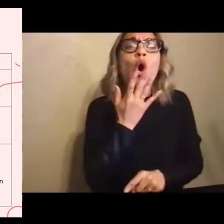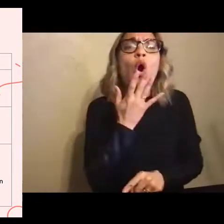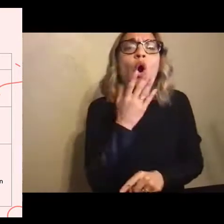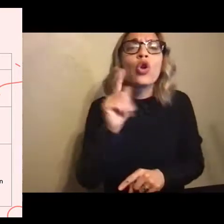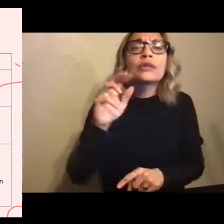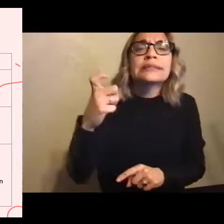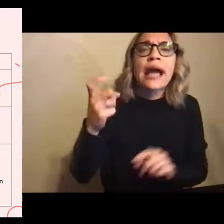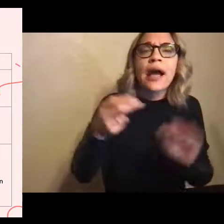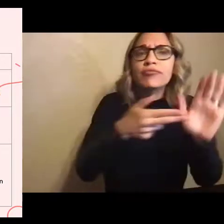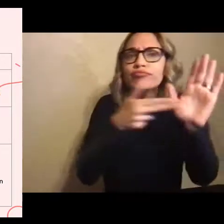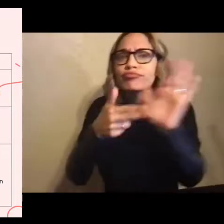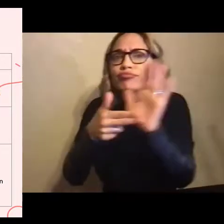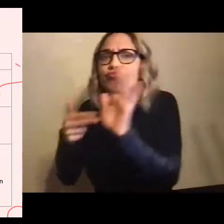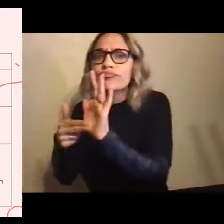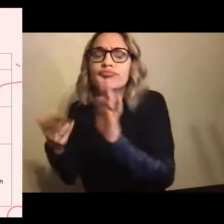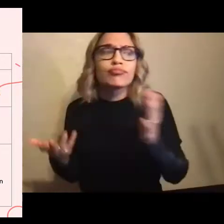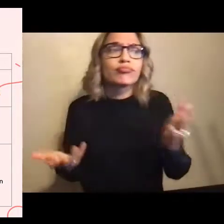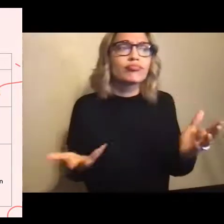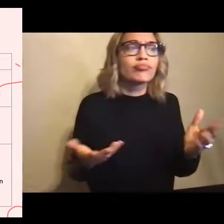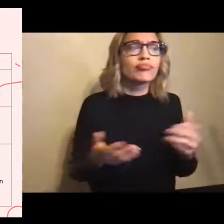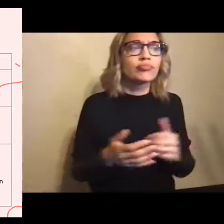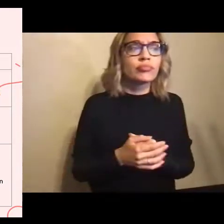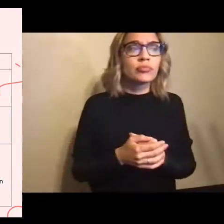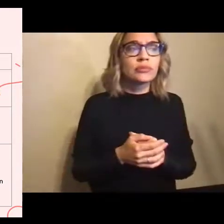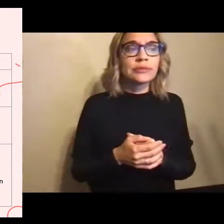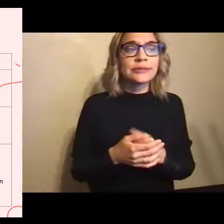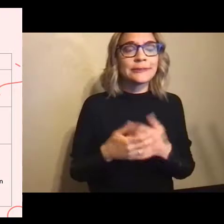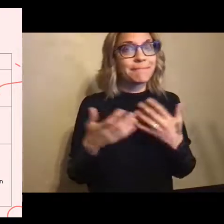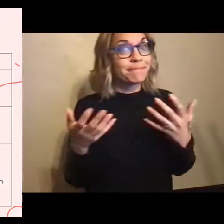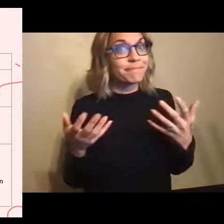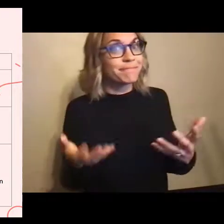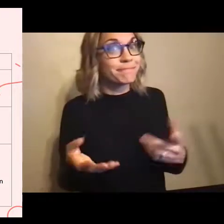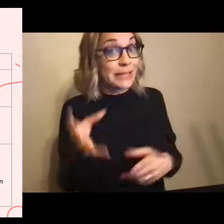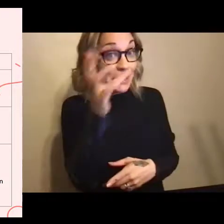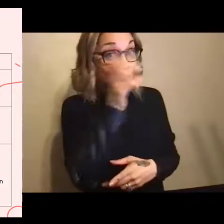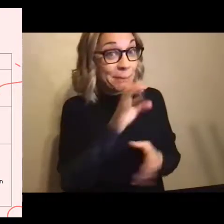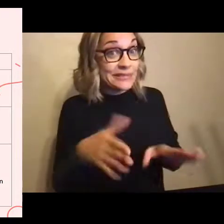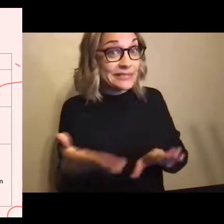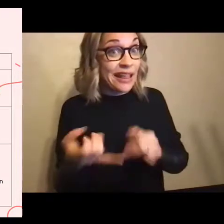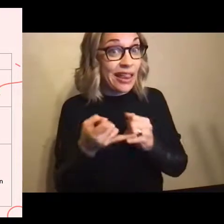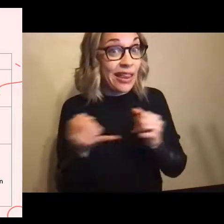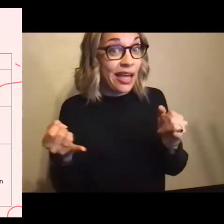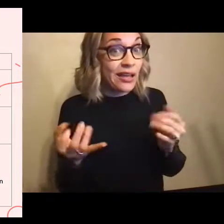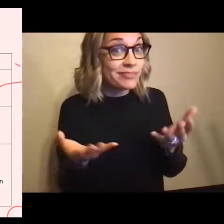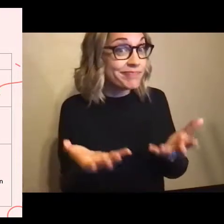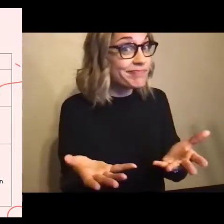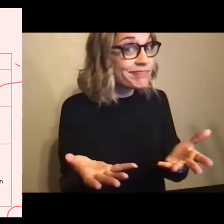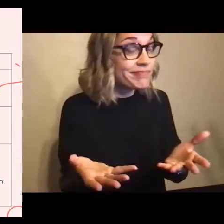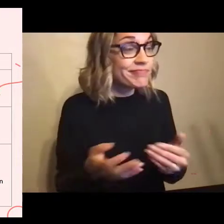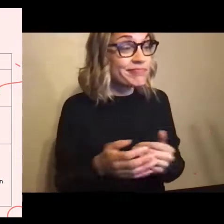have folders or colored tabs or things that are helping you